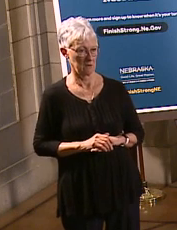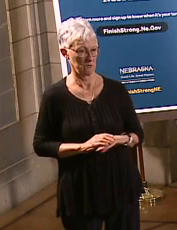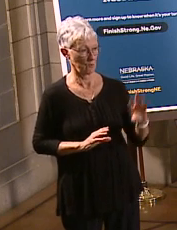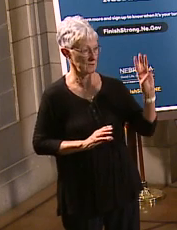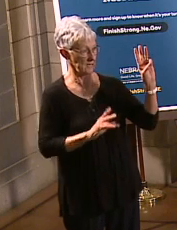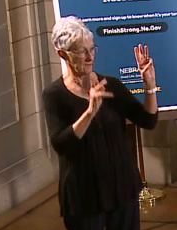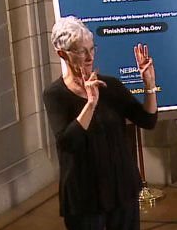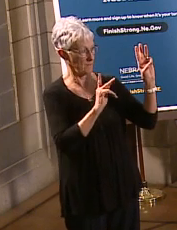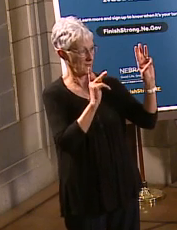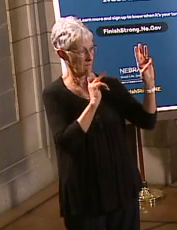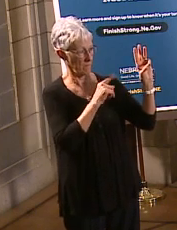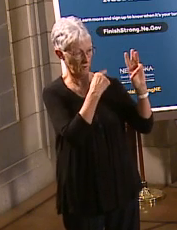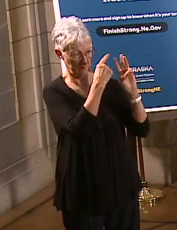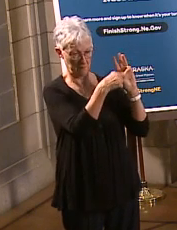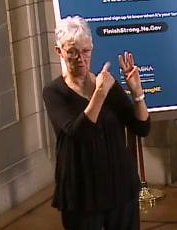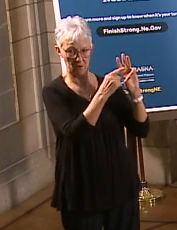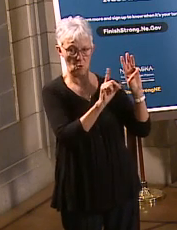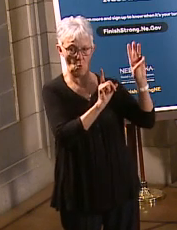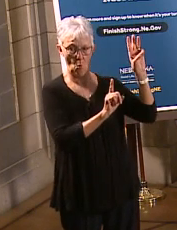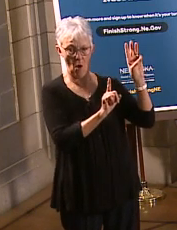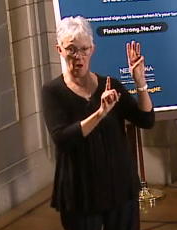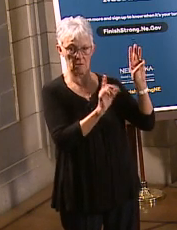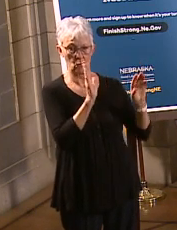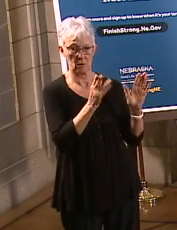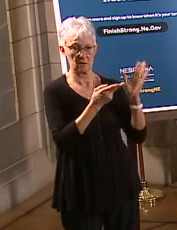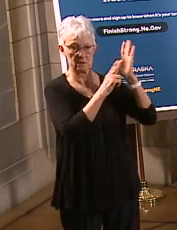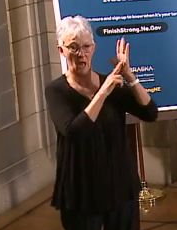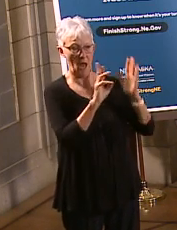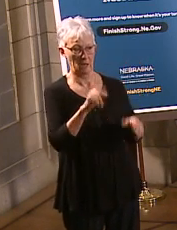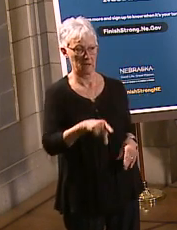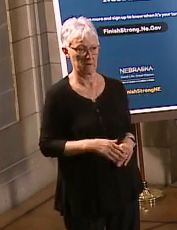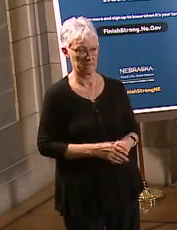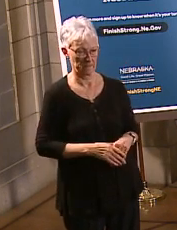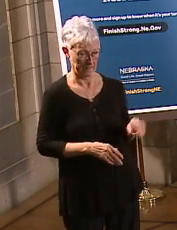vaccines, that's why every time I get up here, Paul, I'm encouraging people to go to